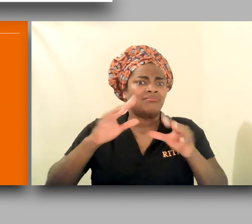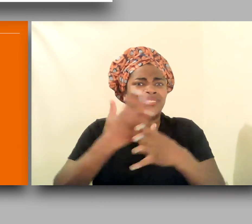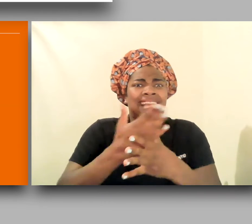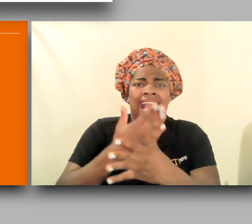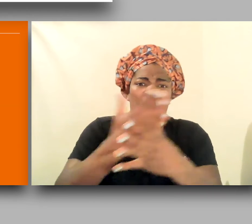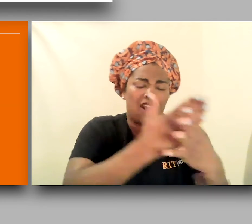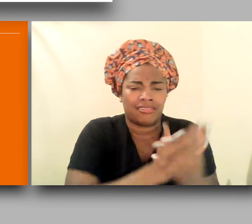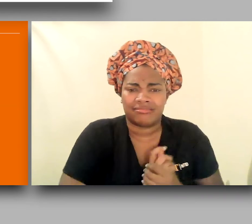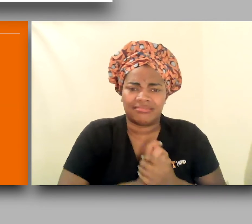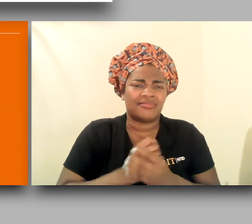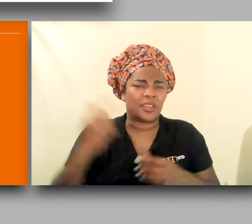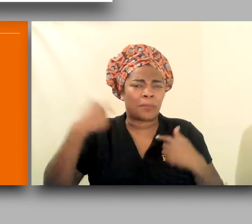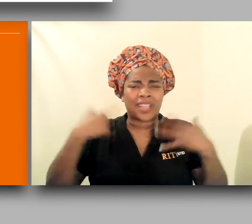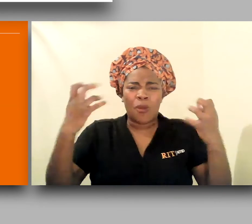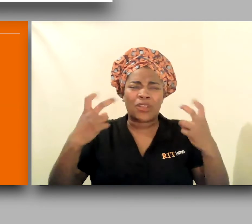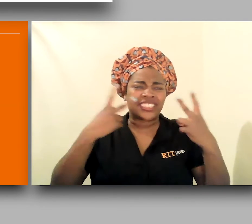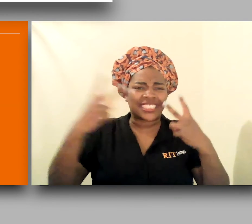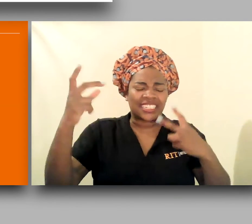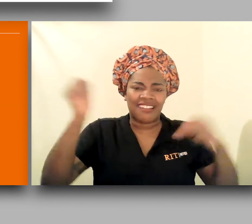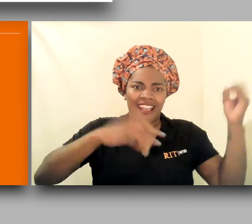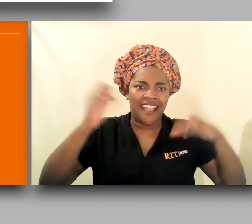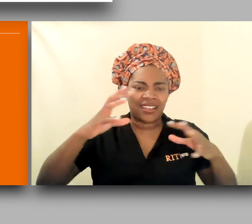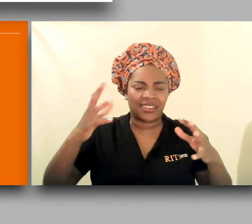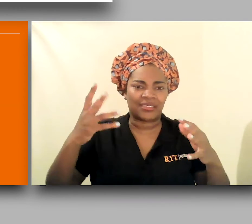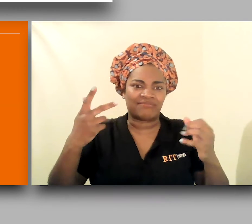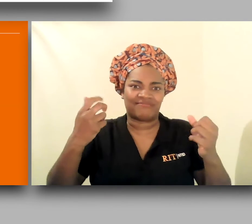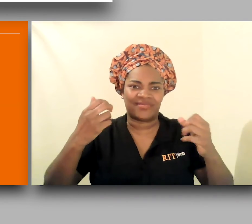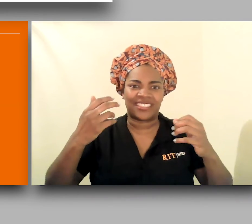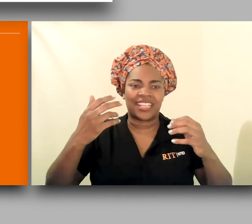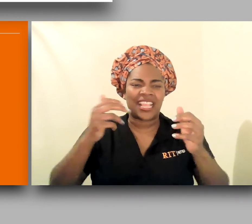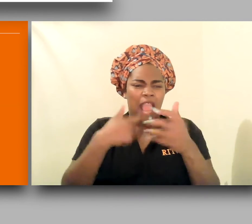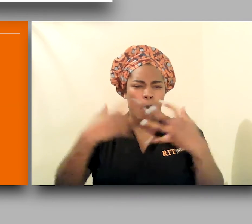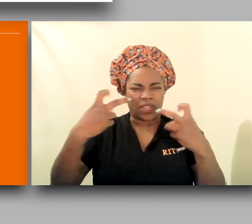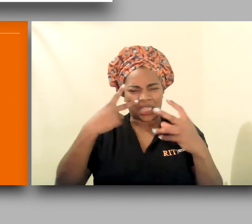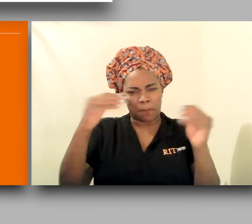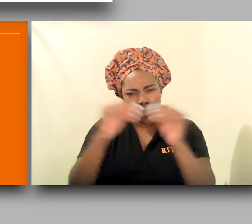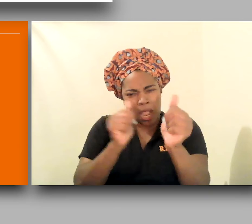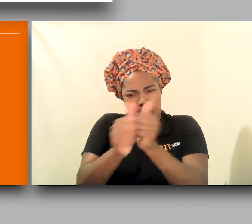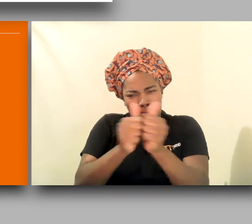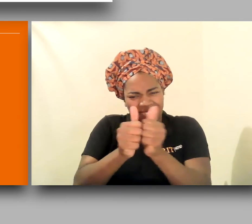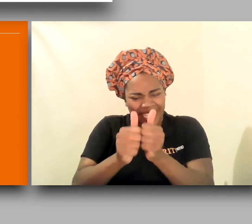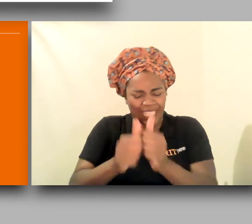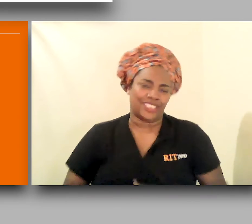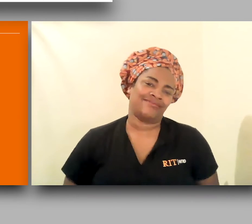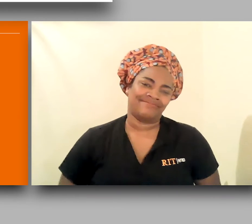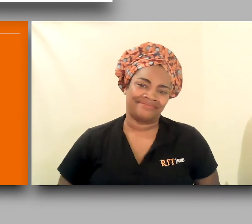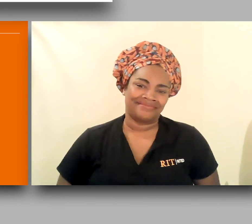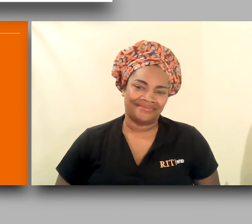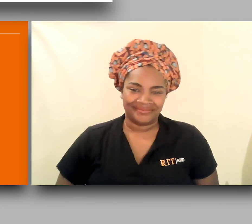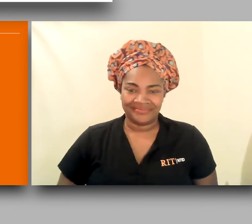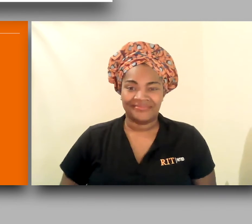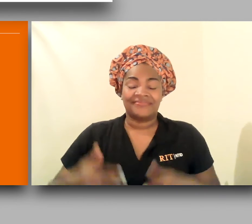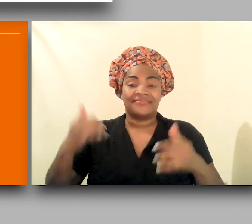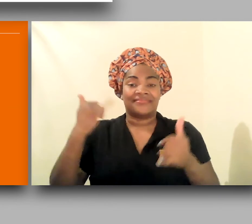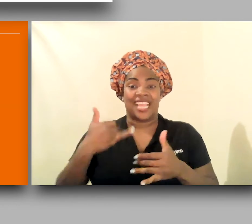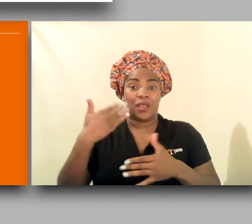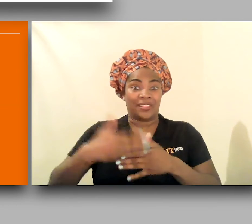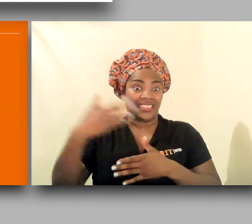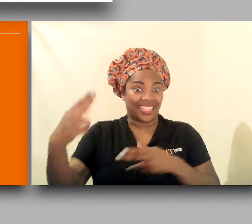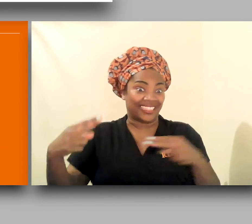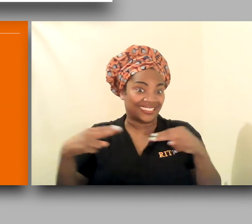many submissions as we can. We want to make this really competitive. And I'm going to move on to the next